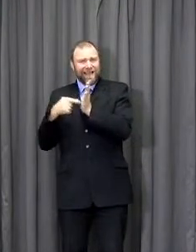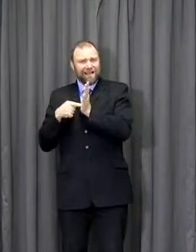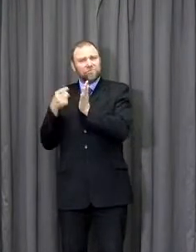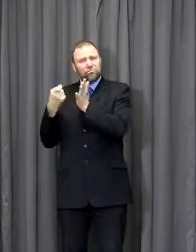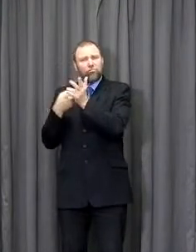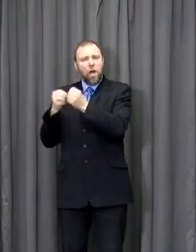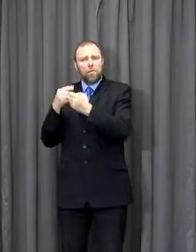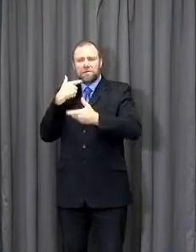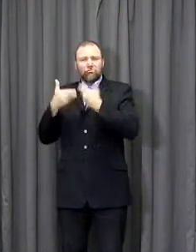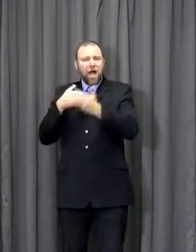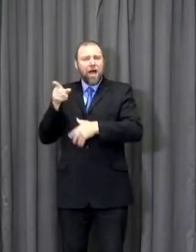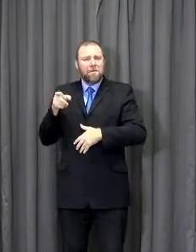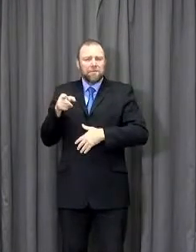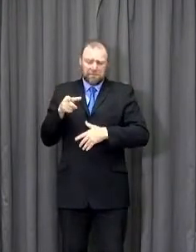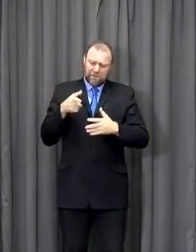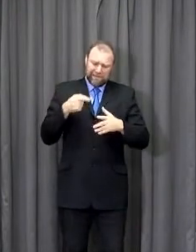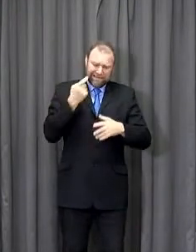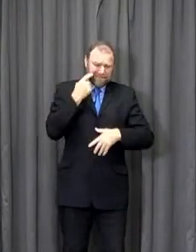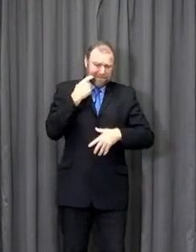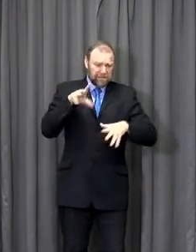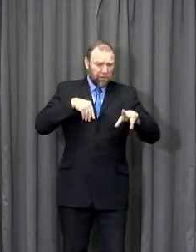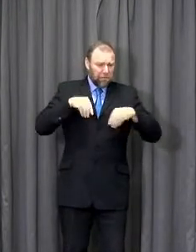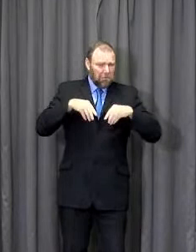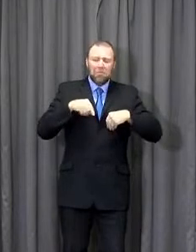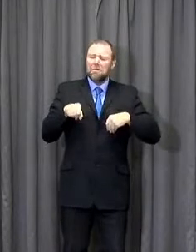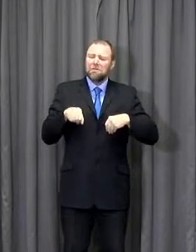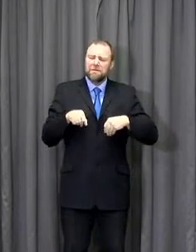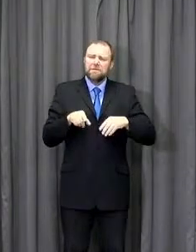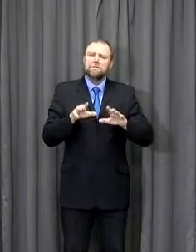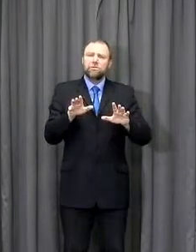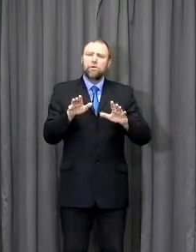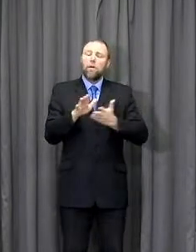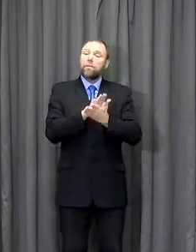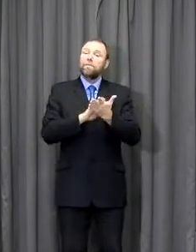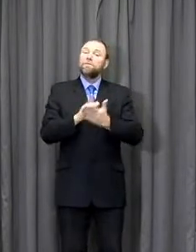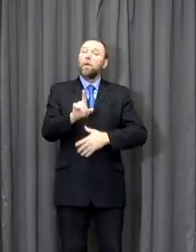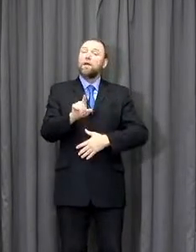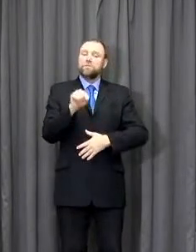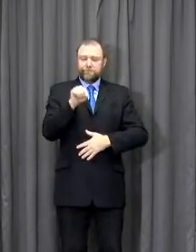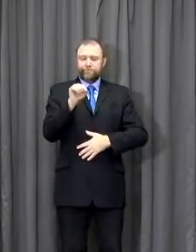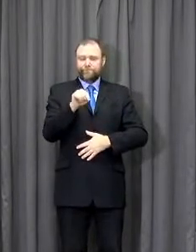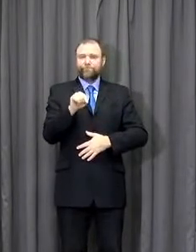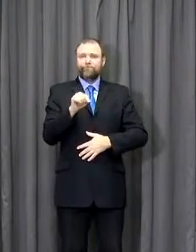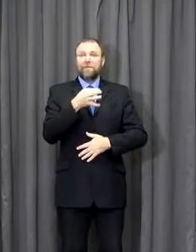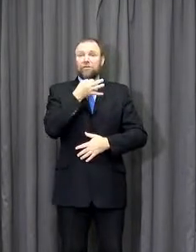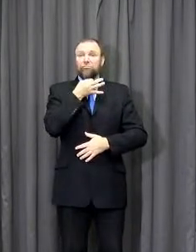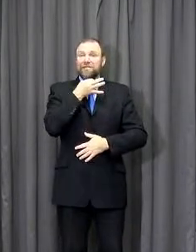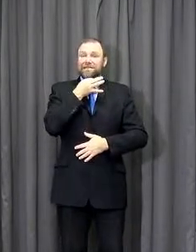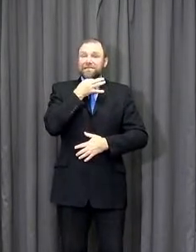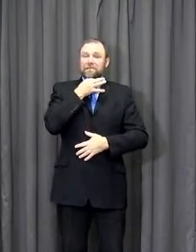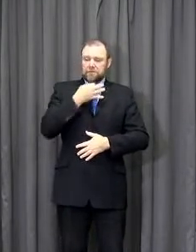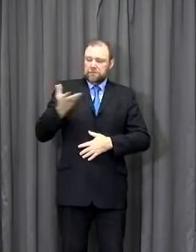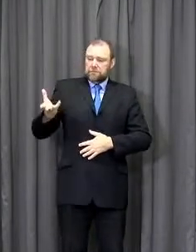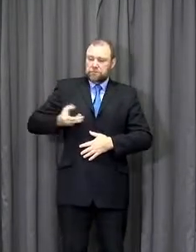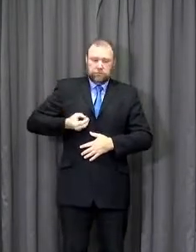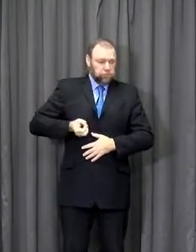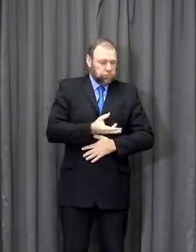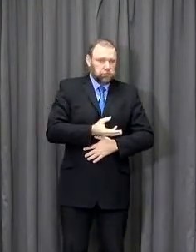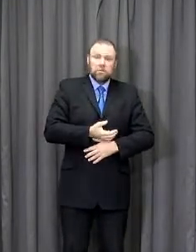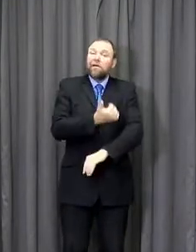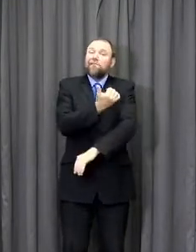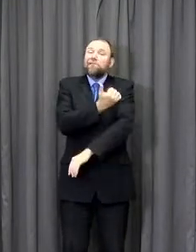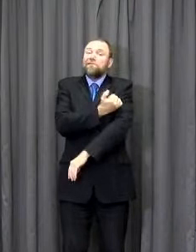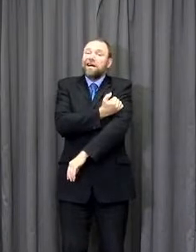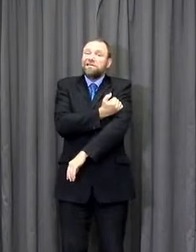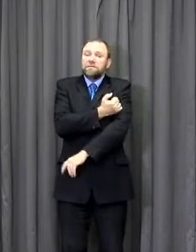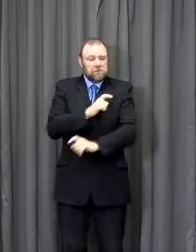is more transmissible than the original strain, it means that there's still a very high risk that the virus can be transmitted from one person to person. And